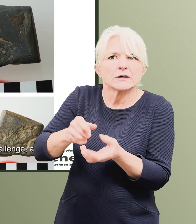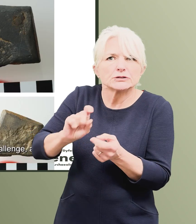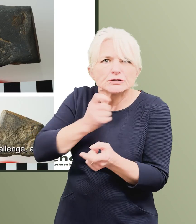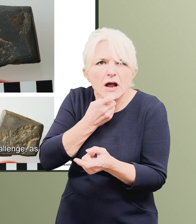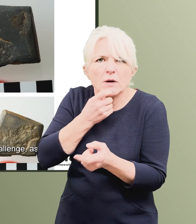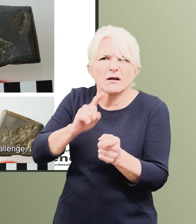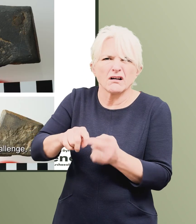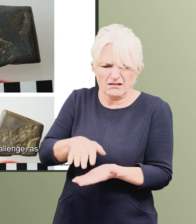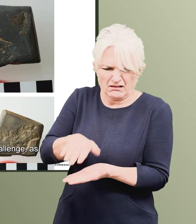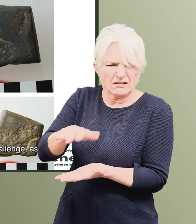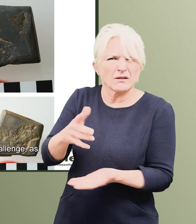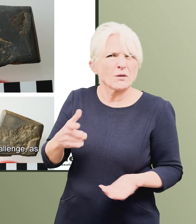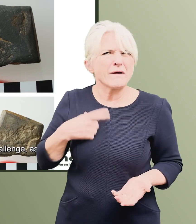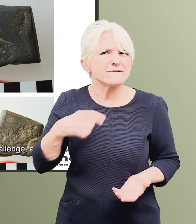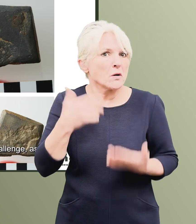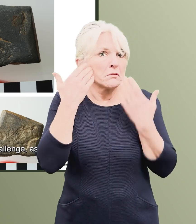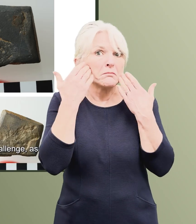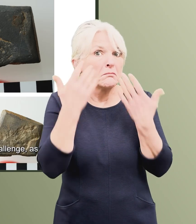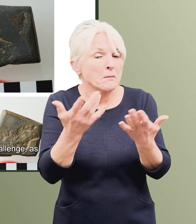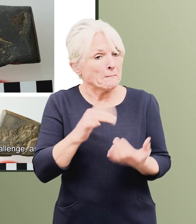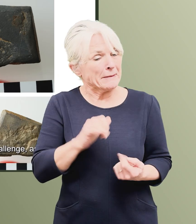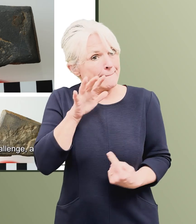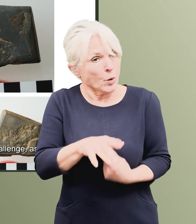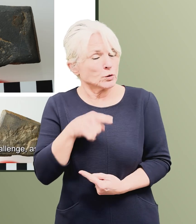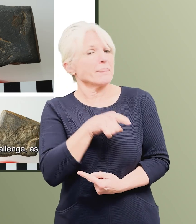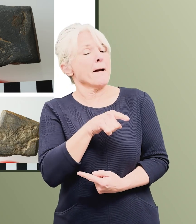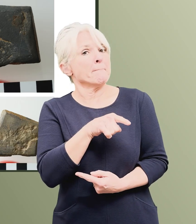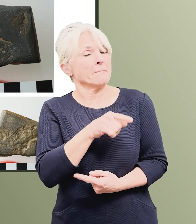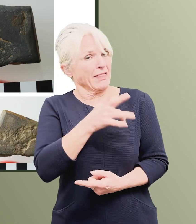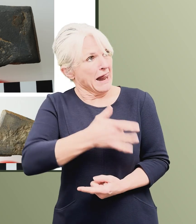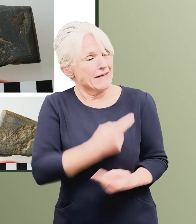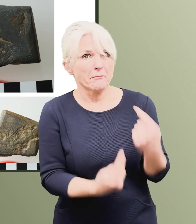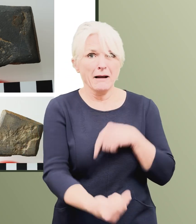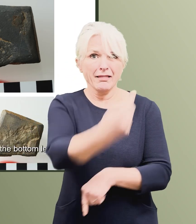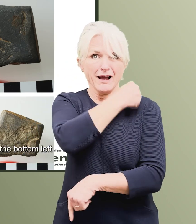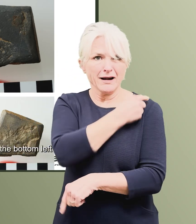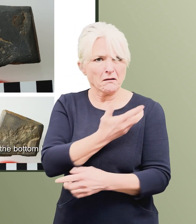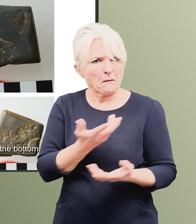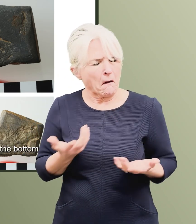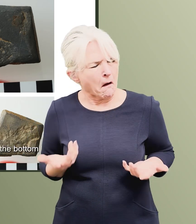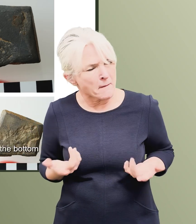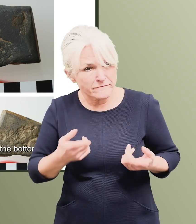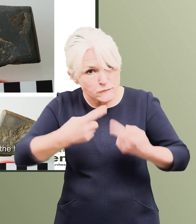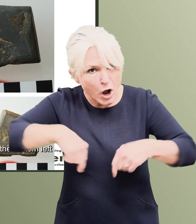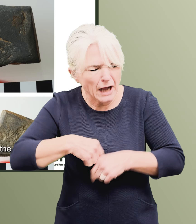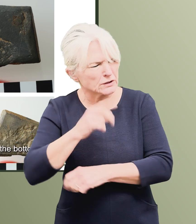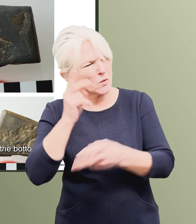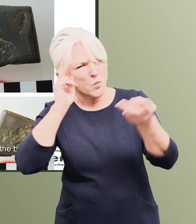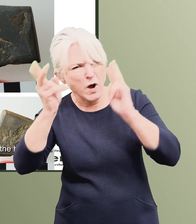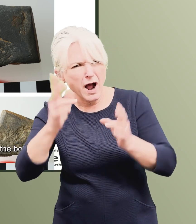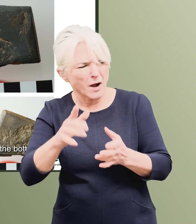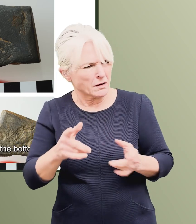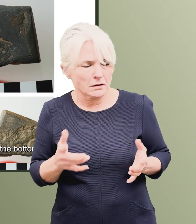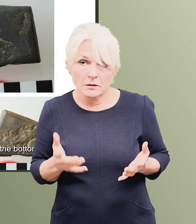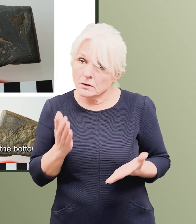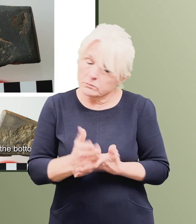but uncovering what it actually means is a bit of a challenge, as you can imagine. We also had these very strange